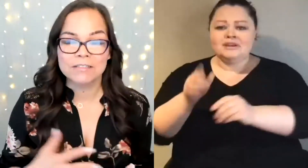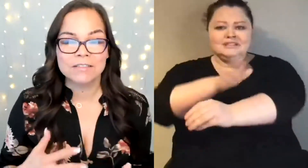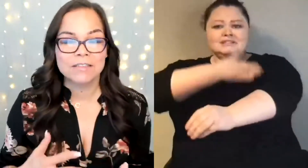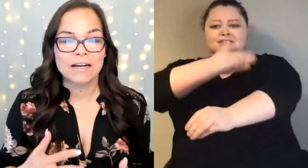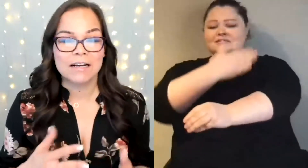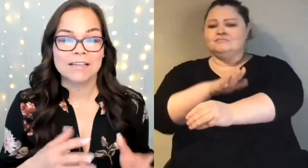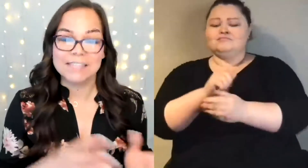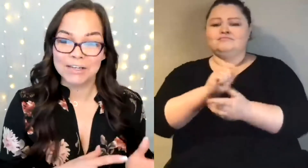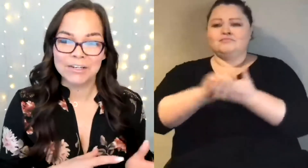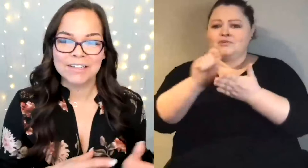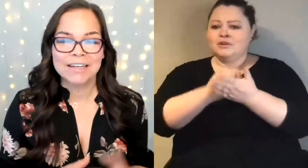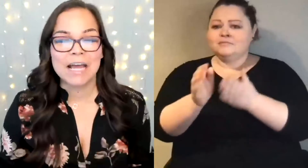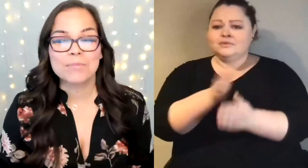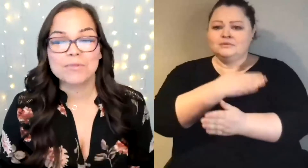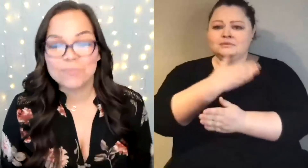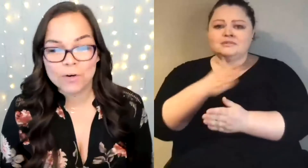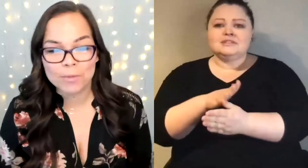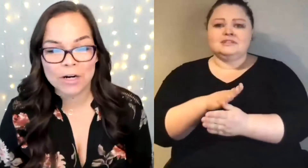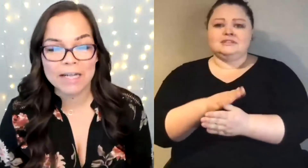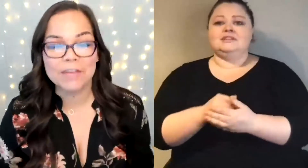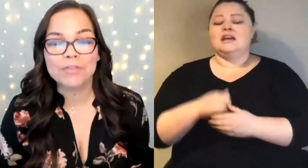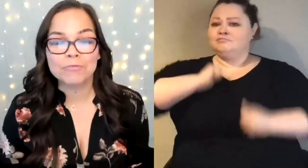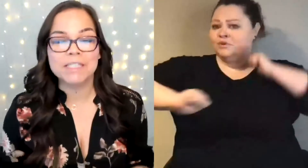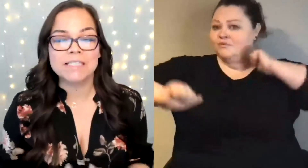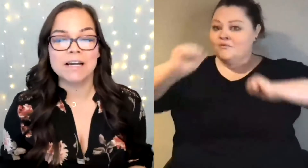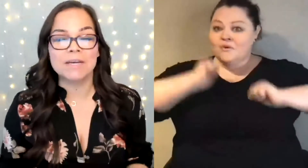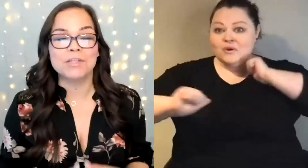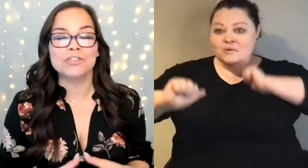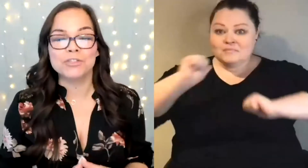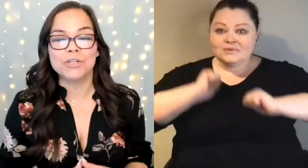songwriter, singer, and performer, and a